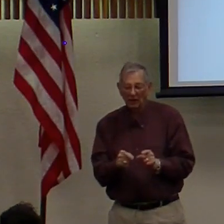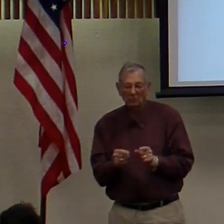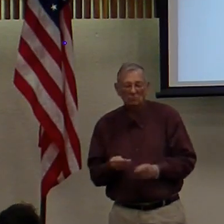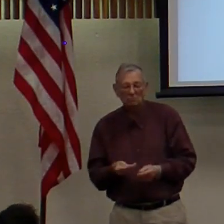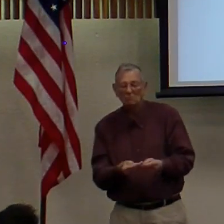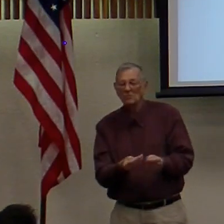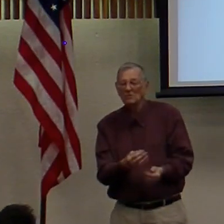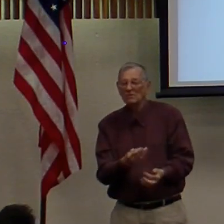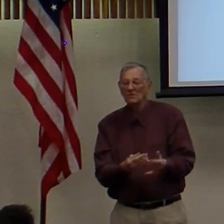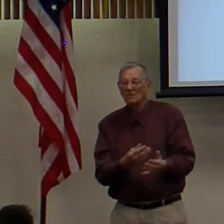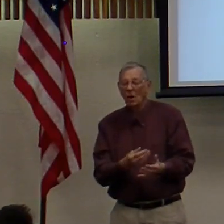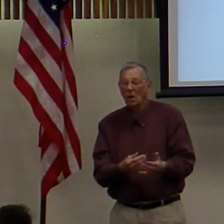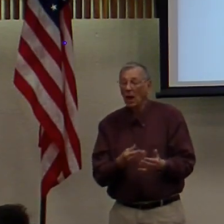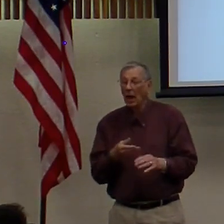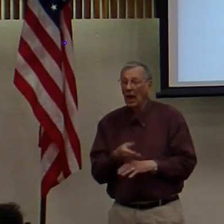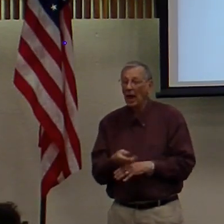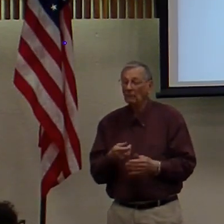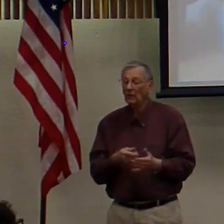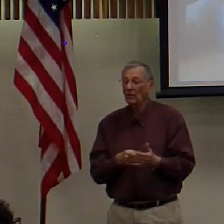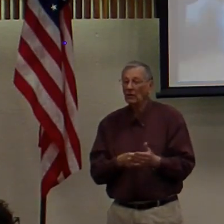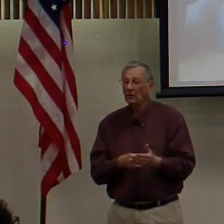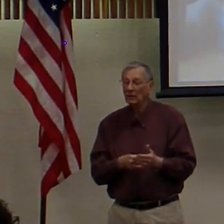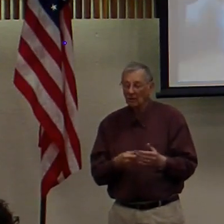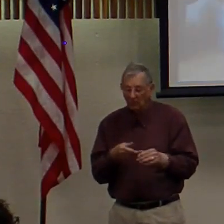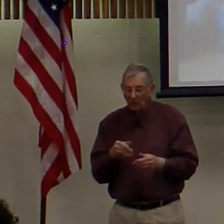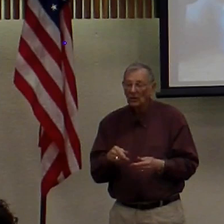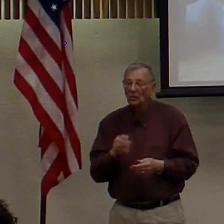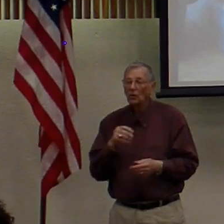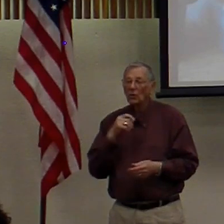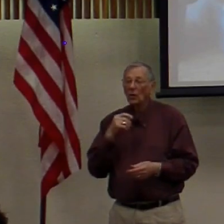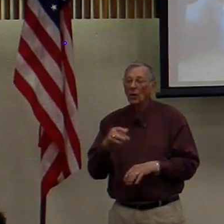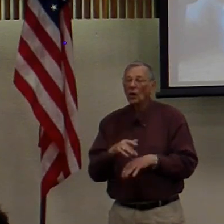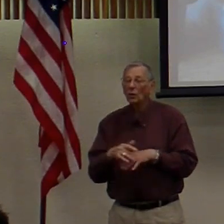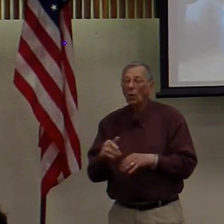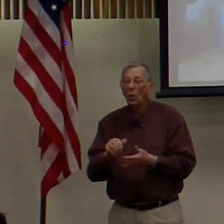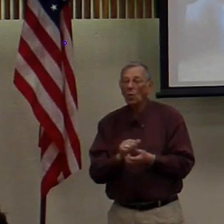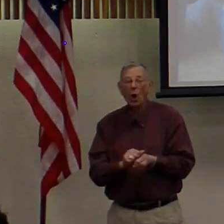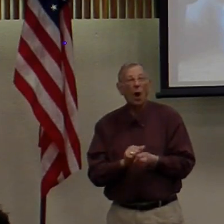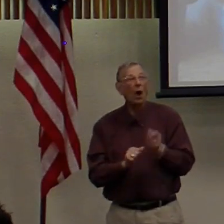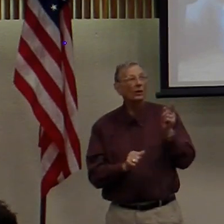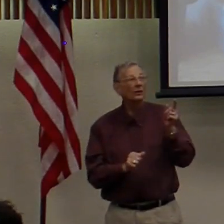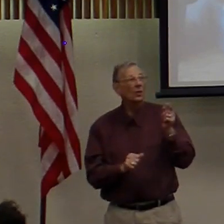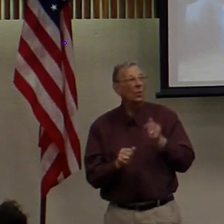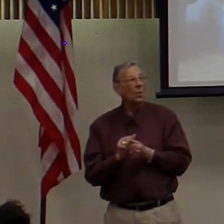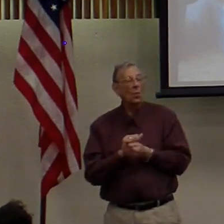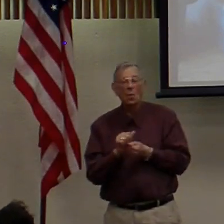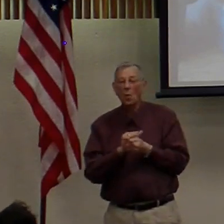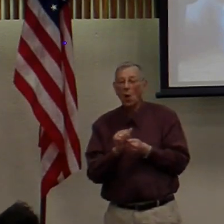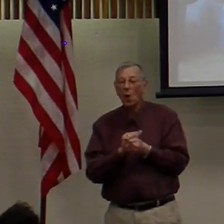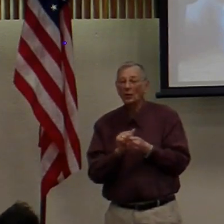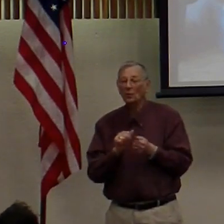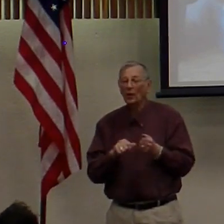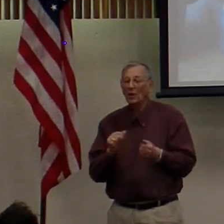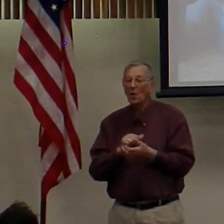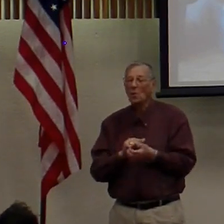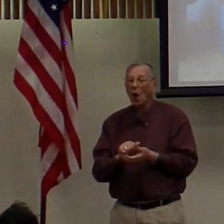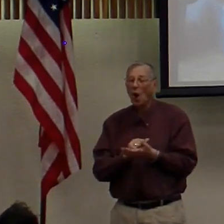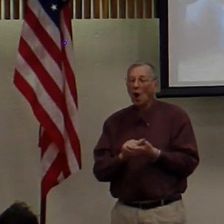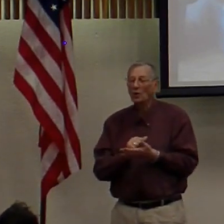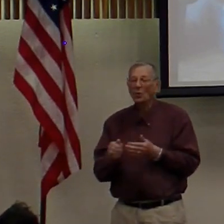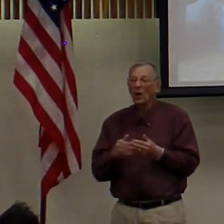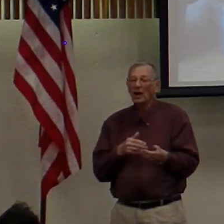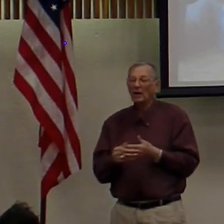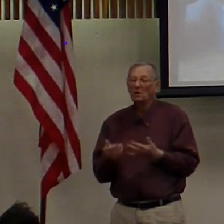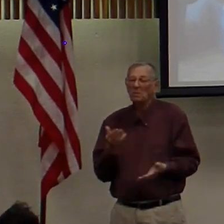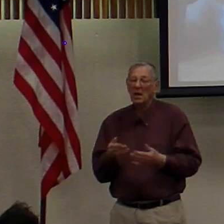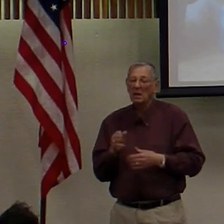refining process. Well, after this, it is washed. This is an example of a modern day wash drum where they wash whatever